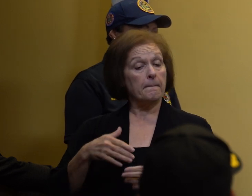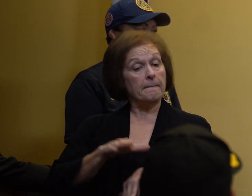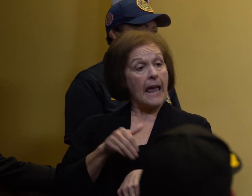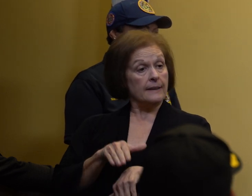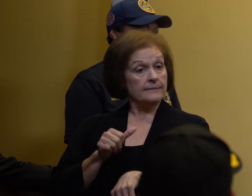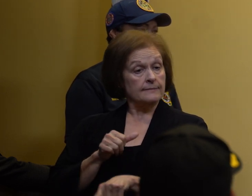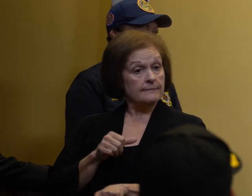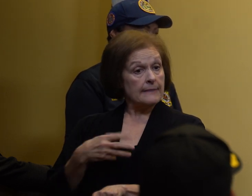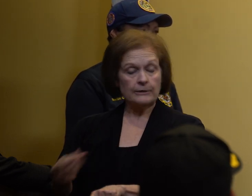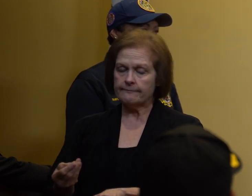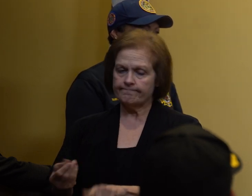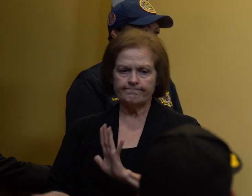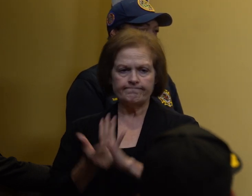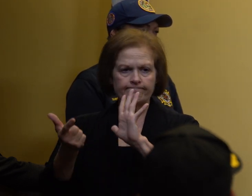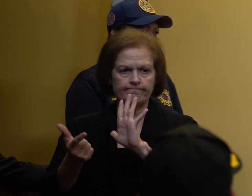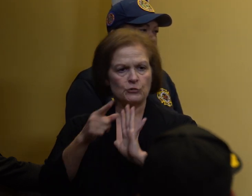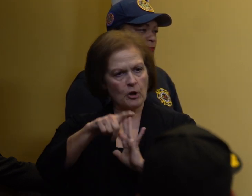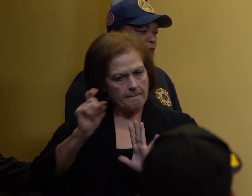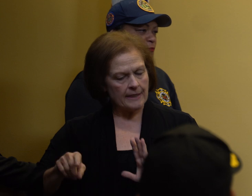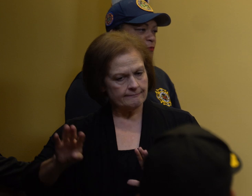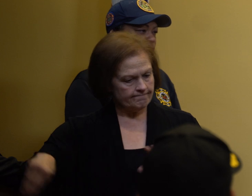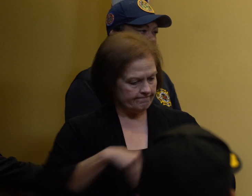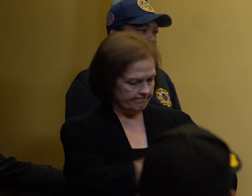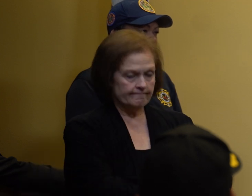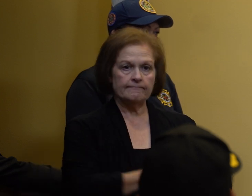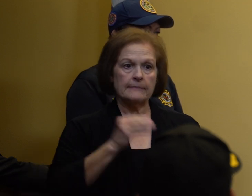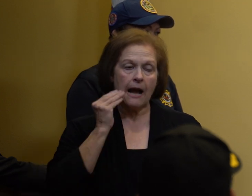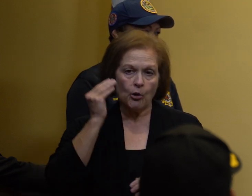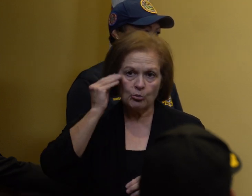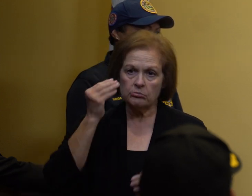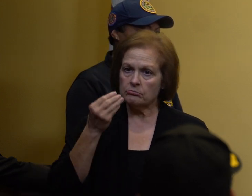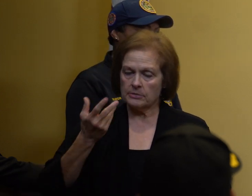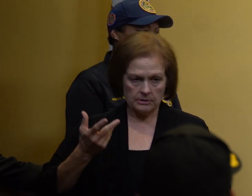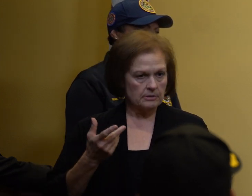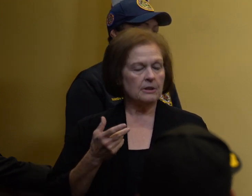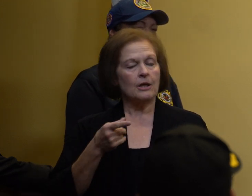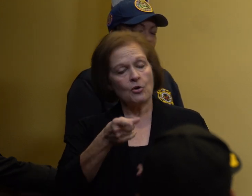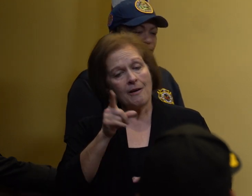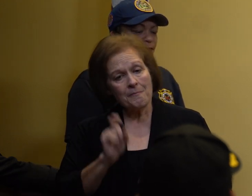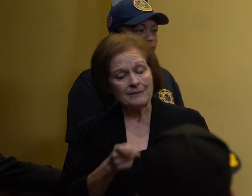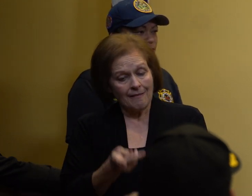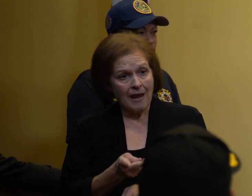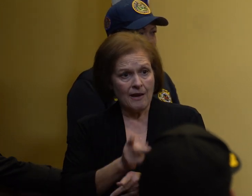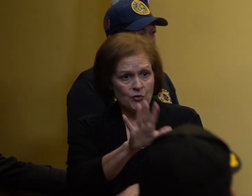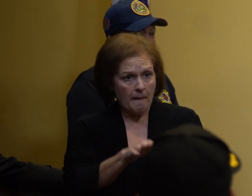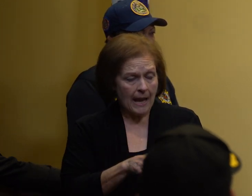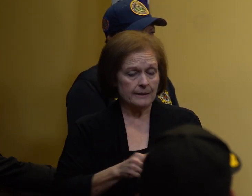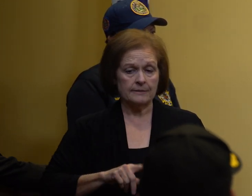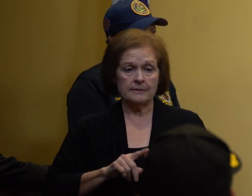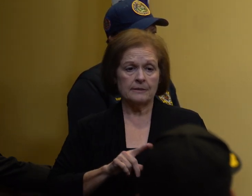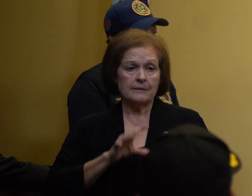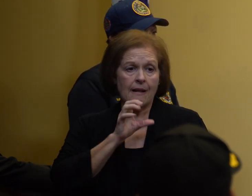inside. Even if you have to put them in a kennel, make sure that they are safe and inside. We need to care for our pets, our vulnerable